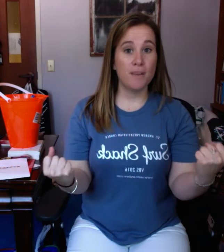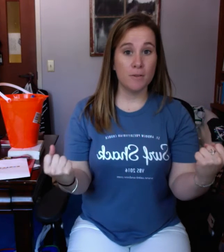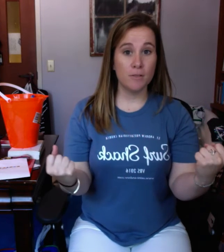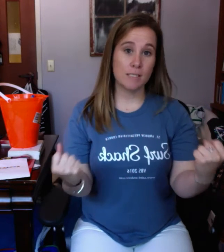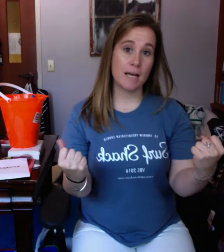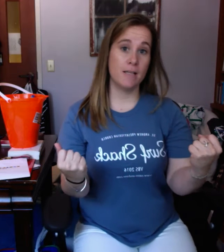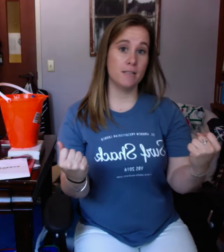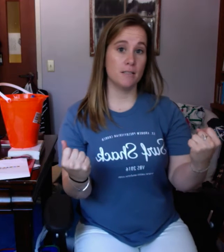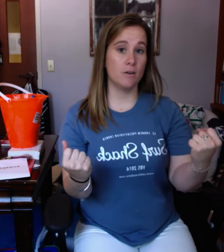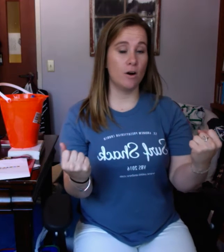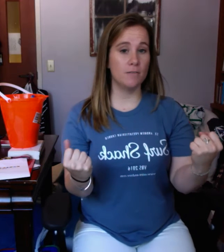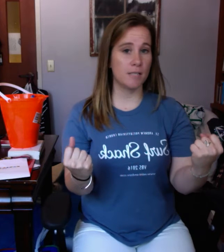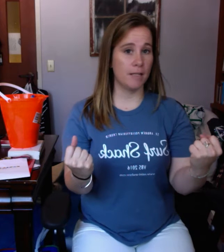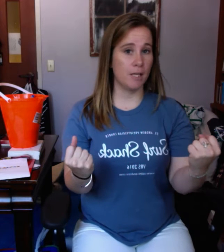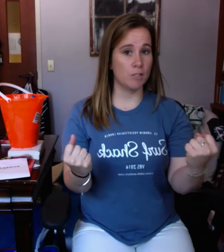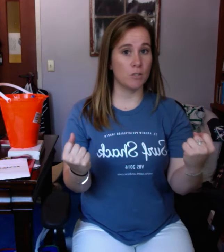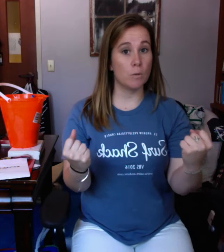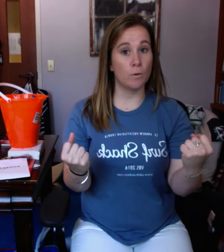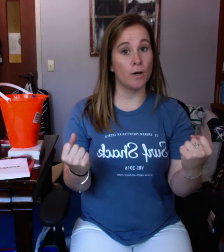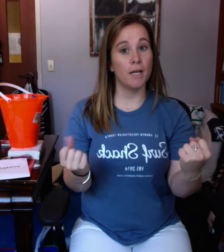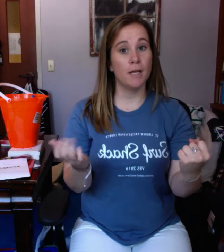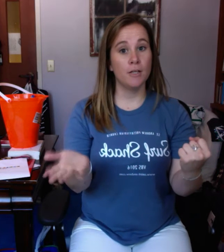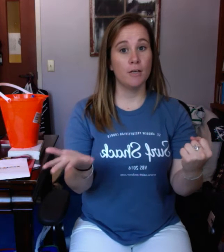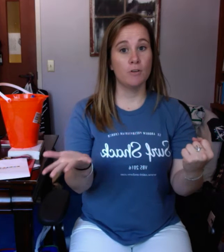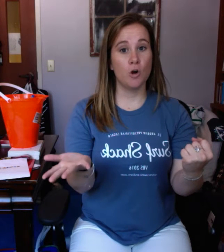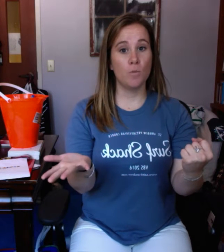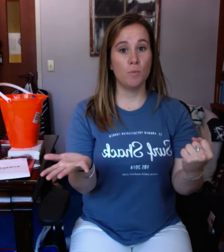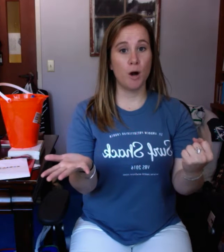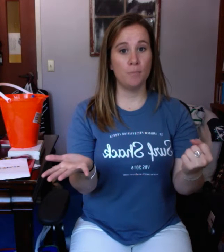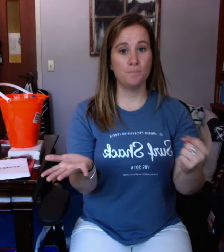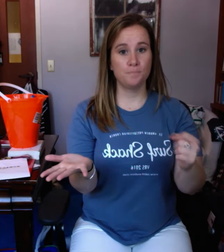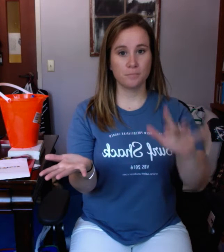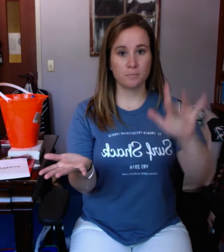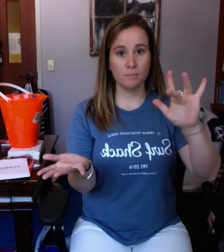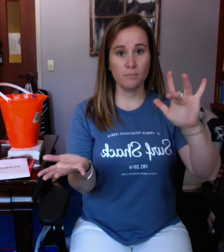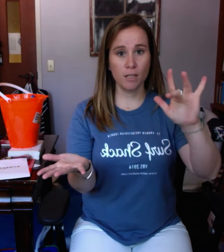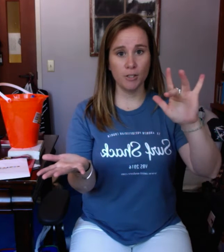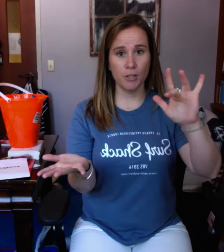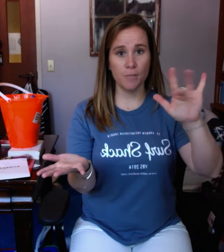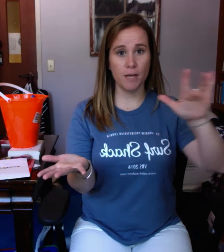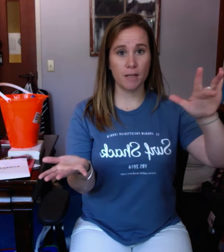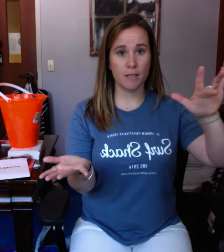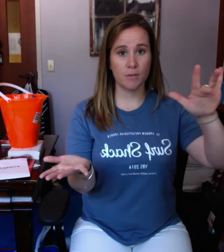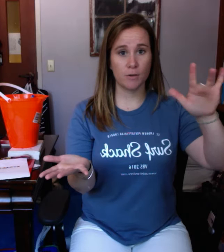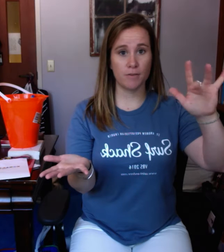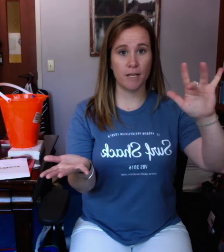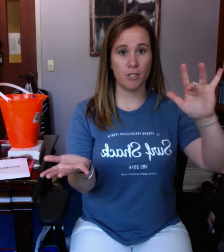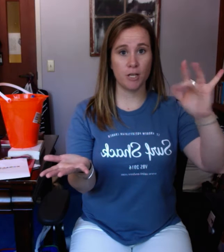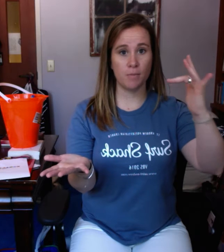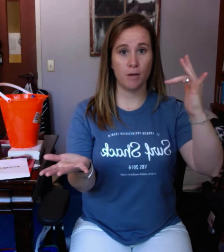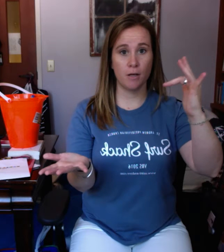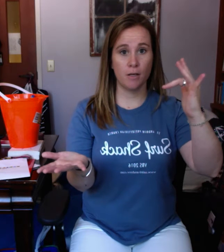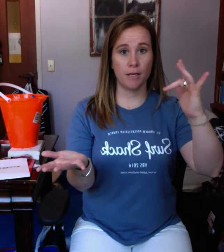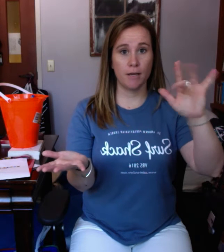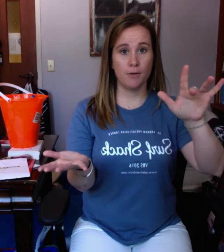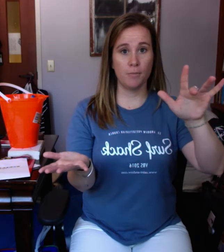favorite signs in all of sign language is glory. You have an open palm, and you're going to make this sort of hand shape, okay, where your middle